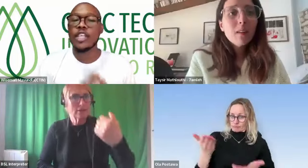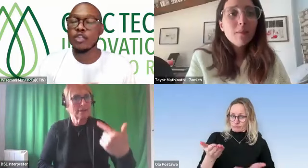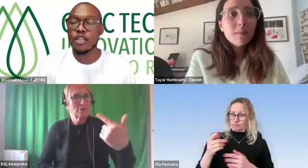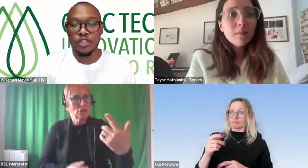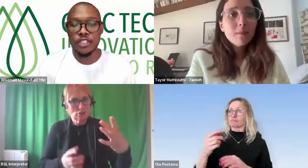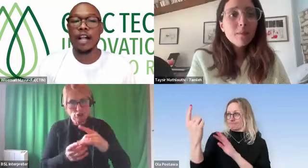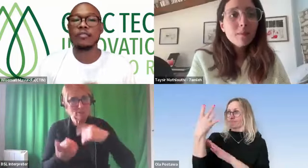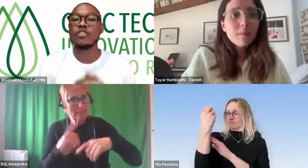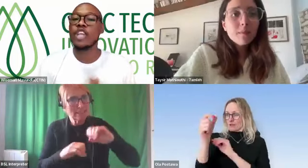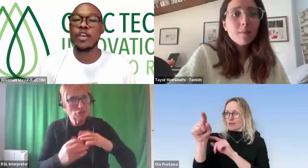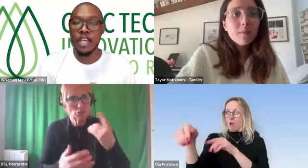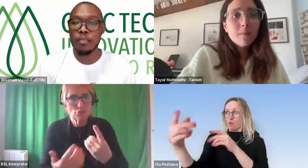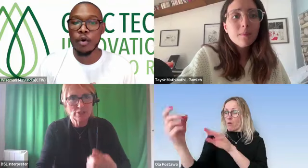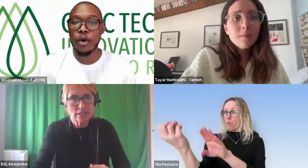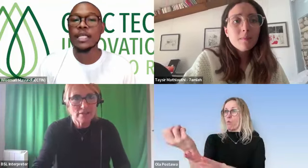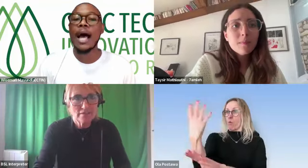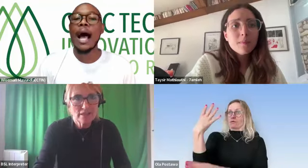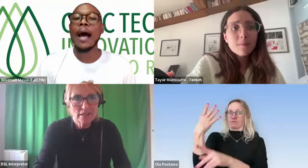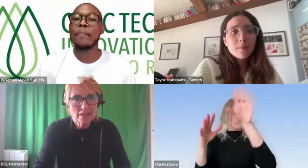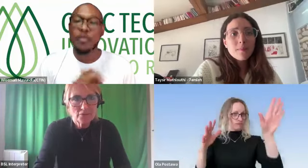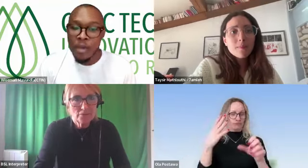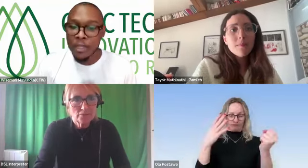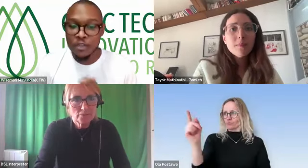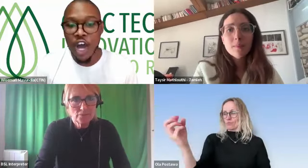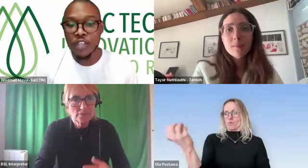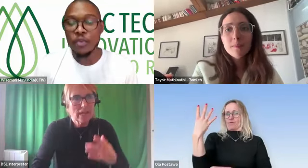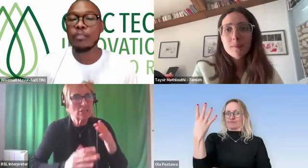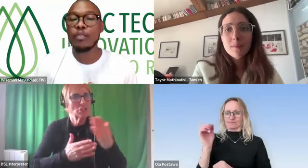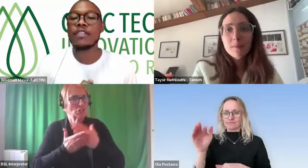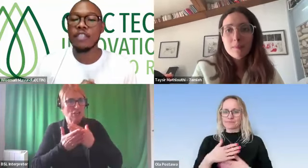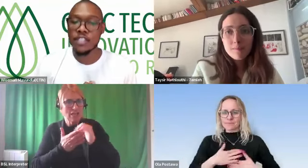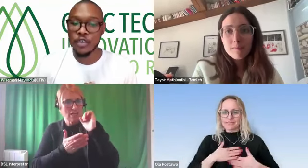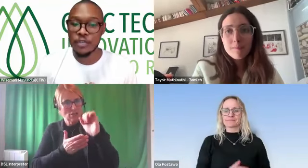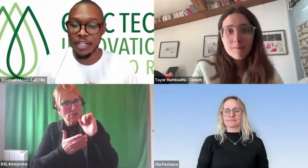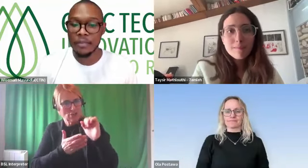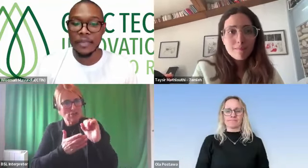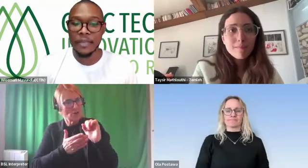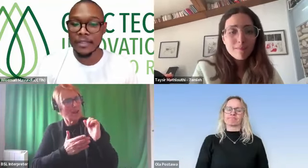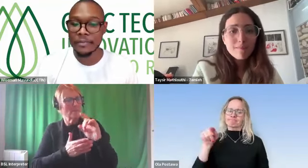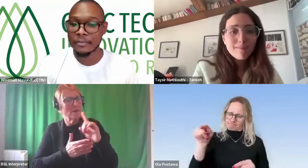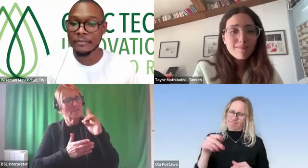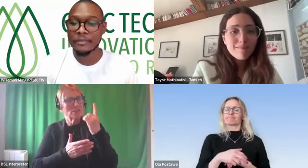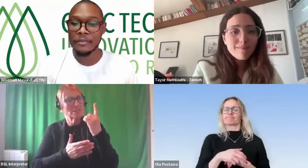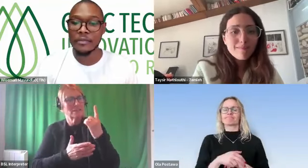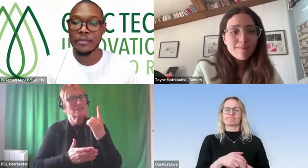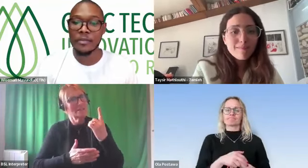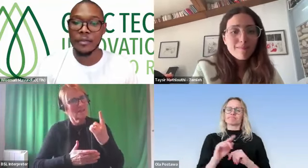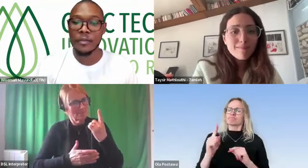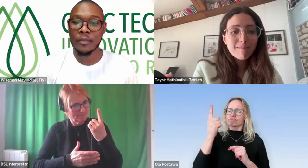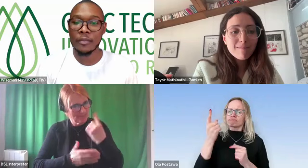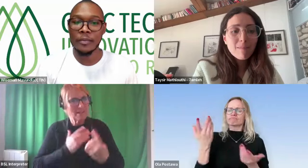would you please just introduce yourself, share your key point, but remember to start with a brief self-description. Thanks.